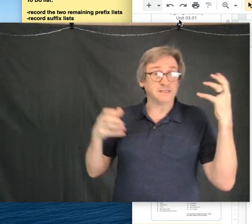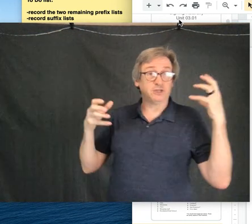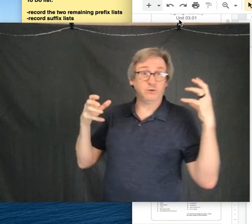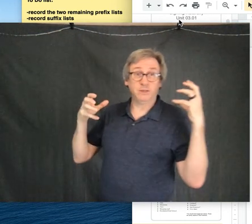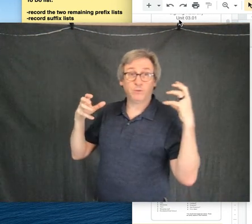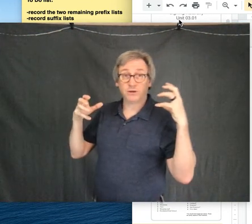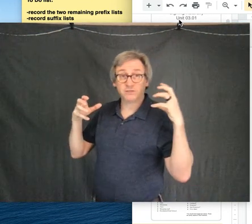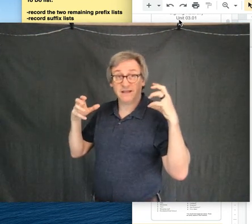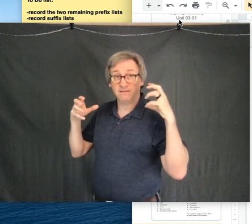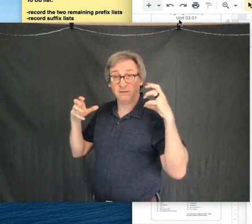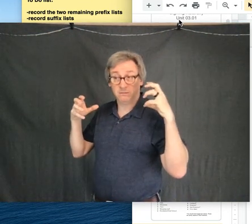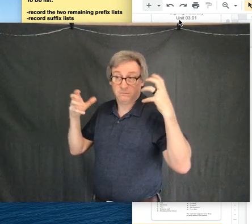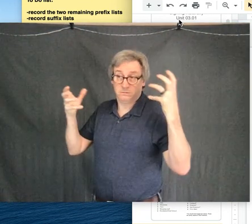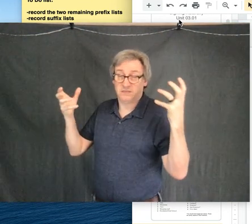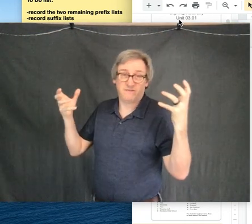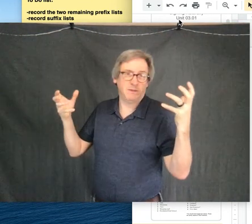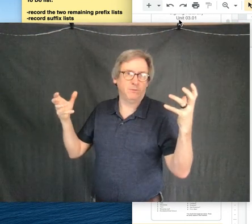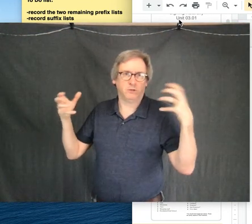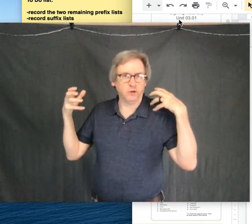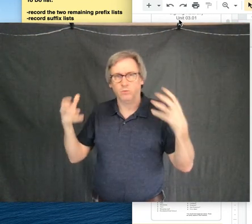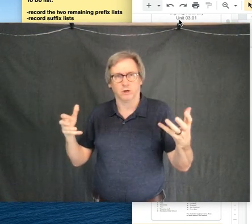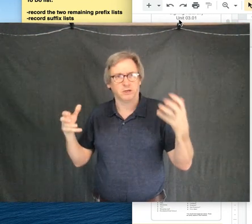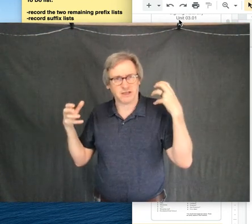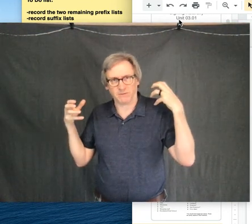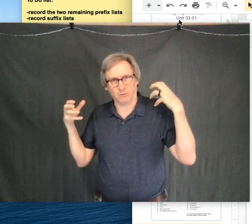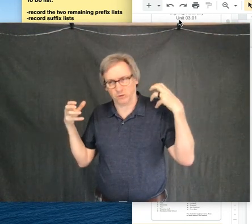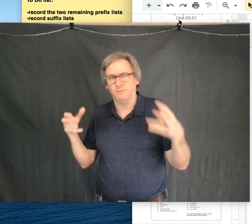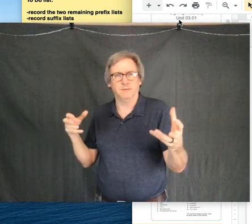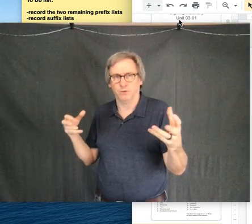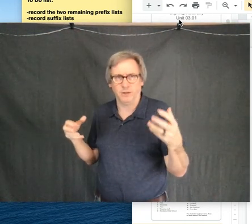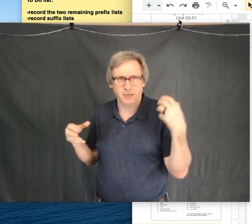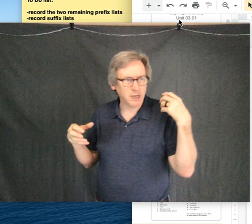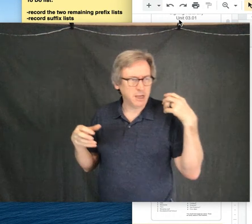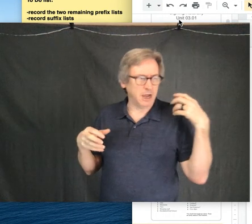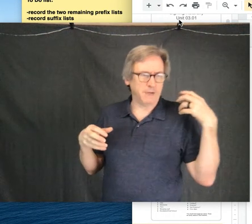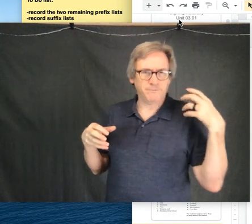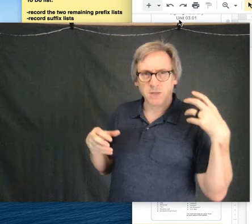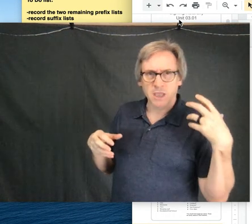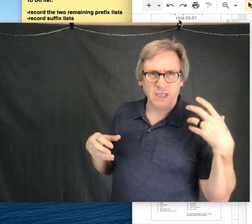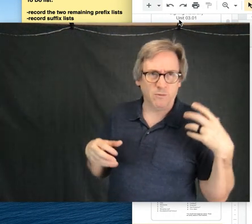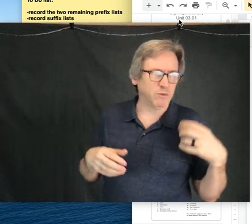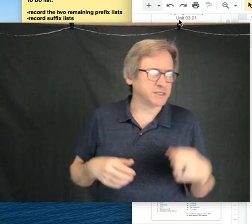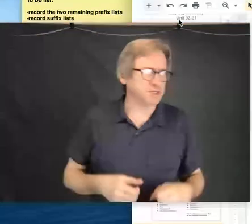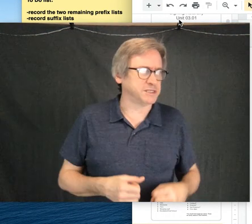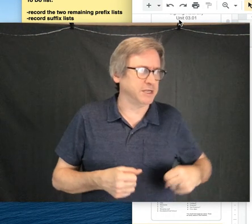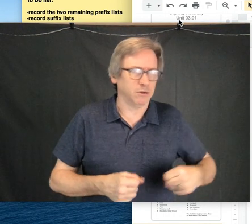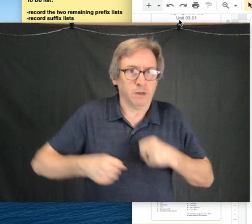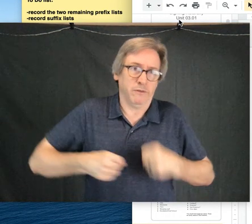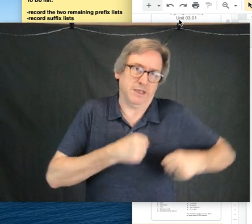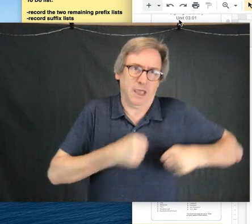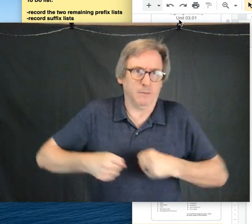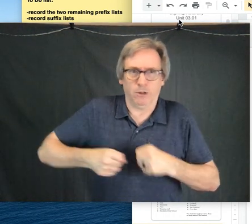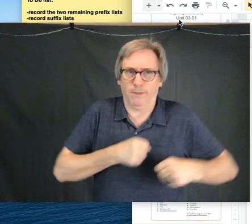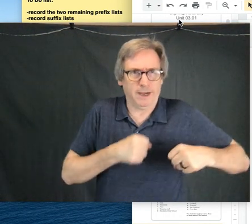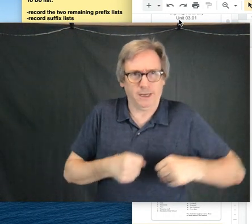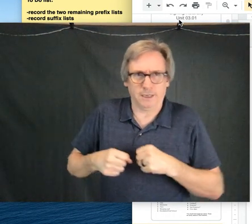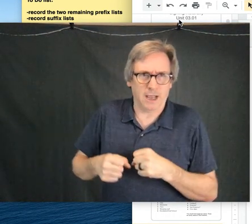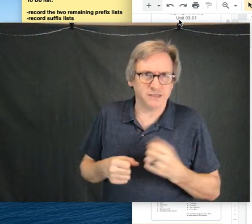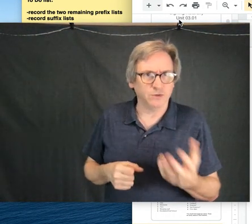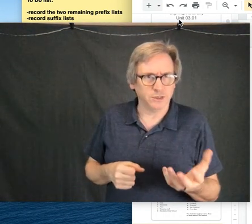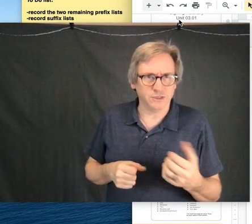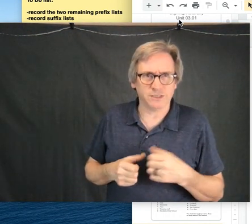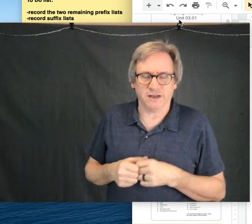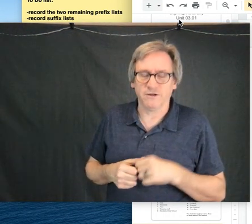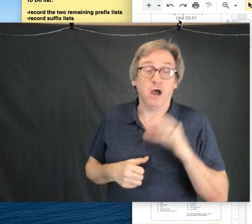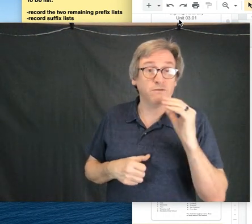great because it showed the employers that deaf people could work, deaf people could be employed. It wasn't just, the able-bodied